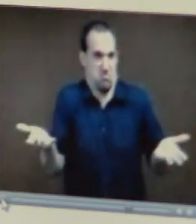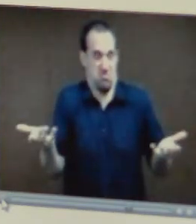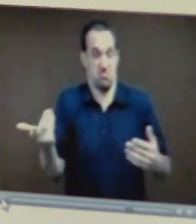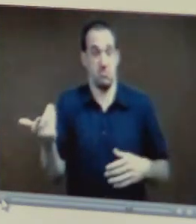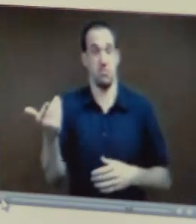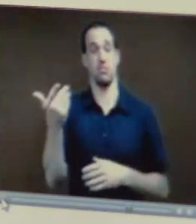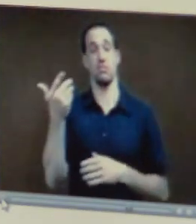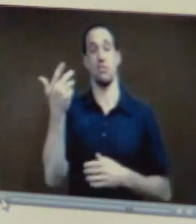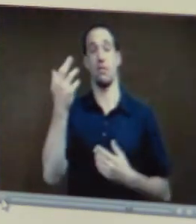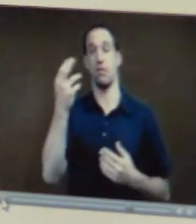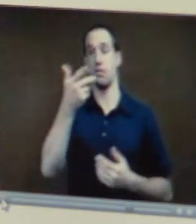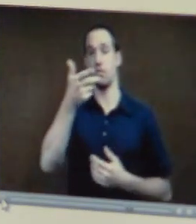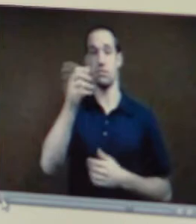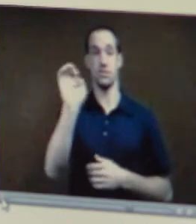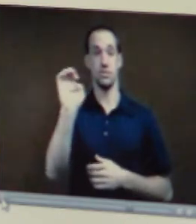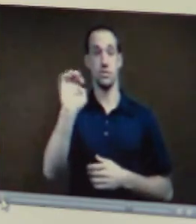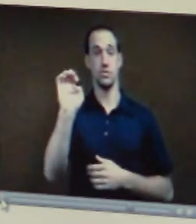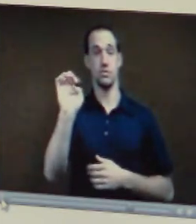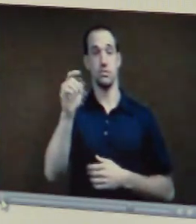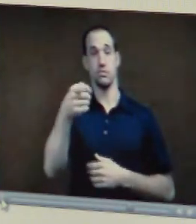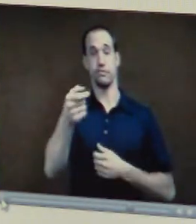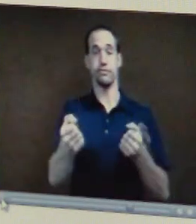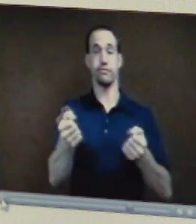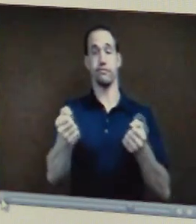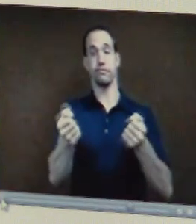I mean, what's the point of it?